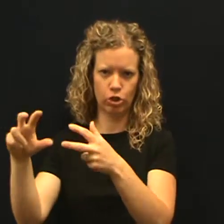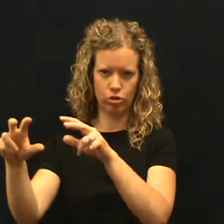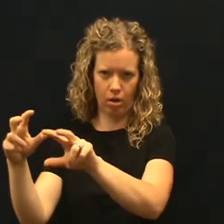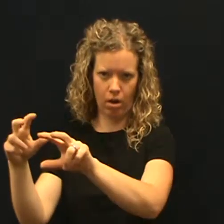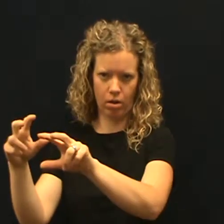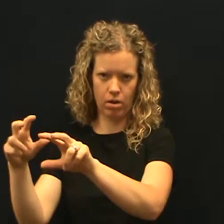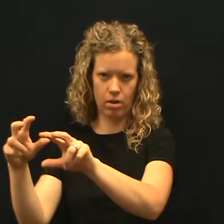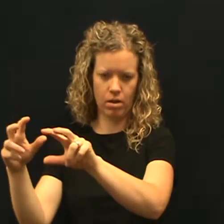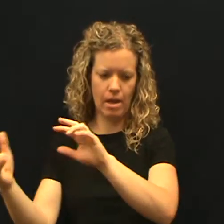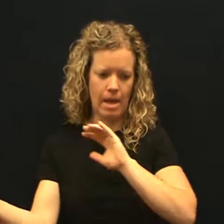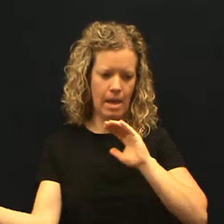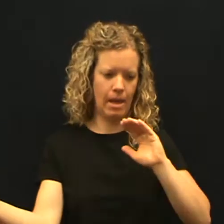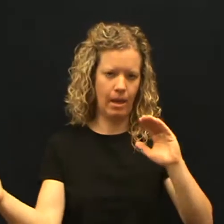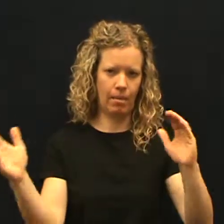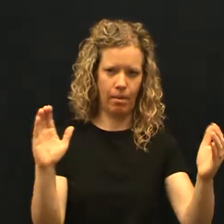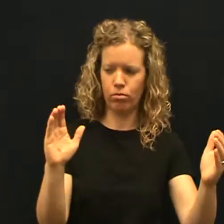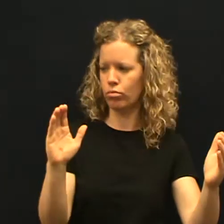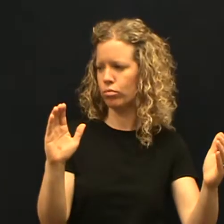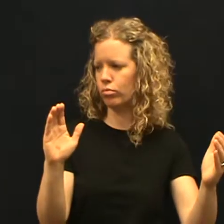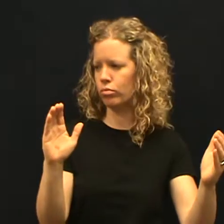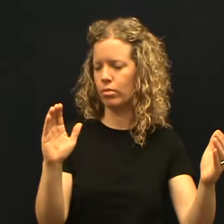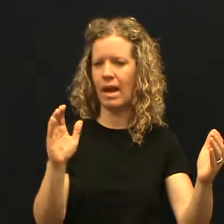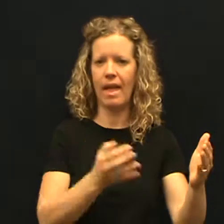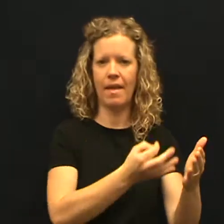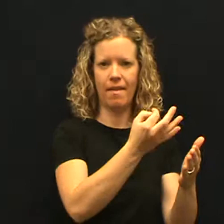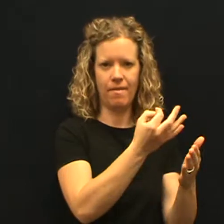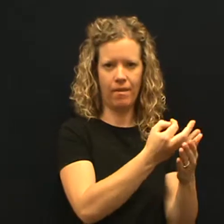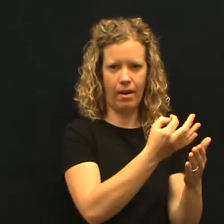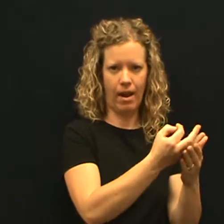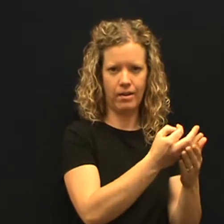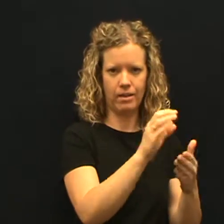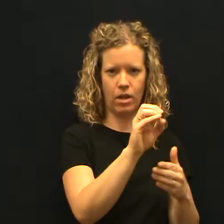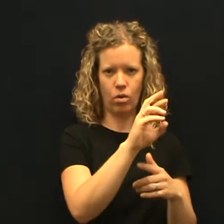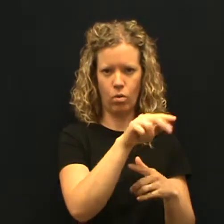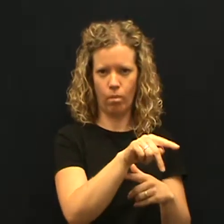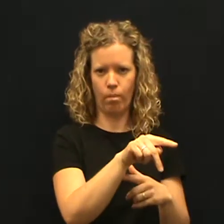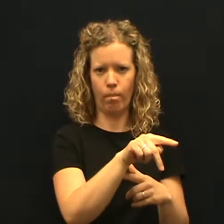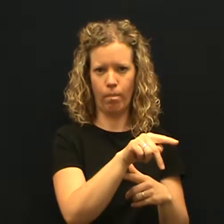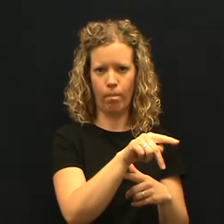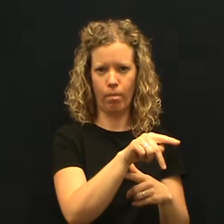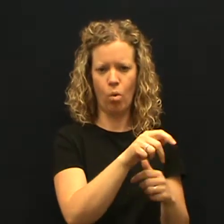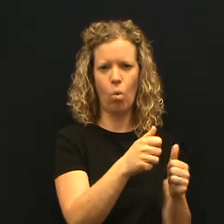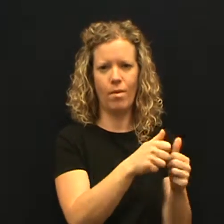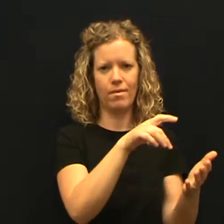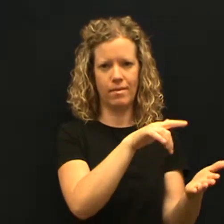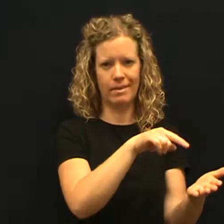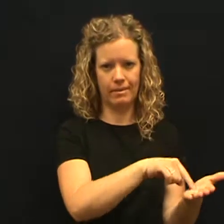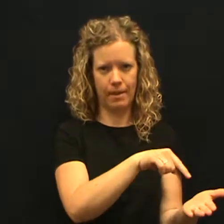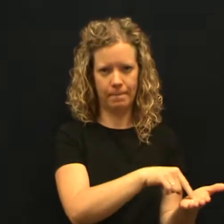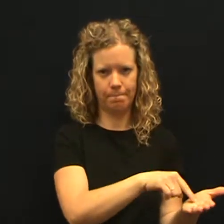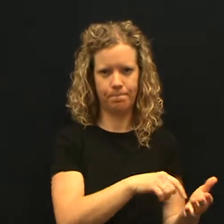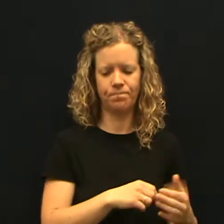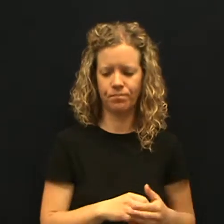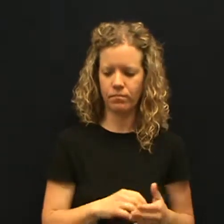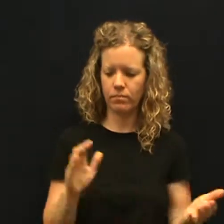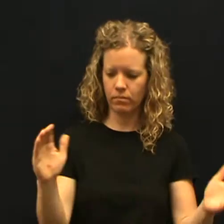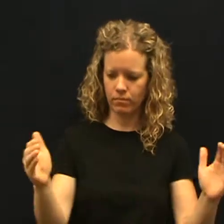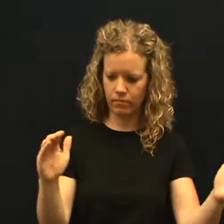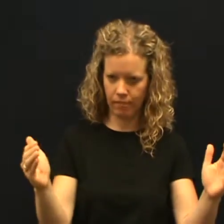to compare that to financing our corporation through debt. So advantages of each.